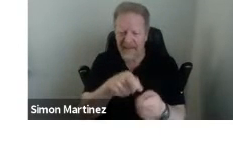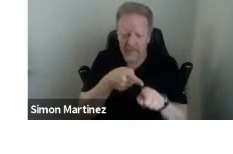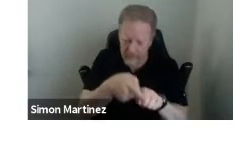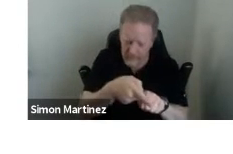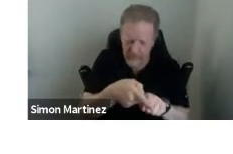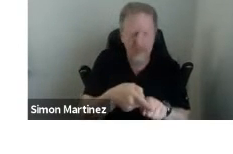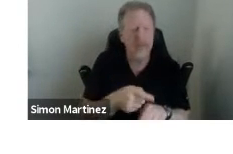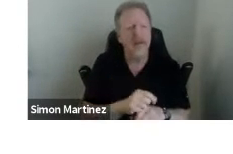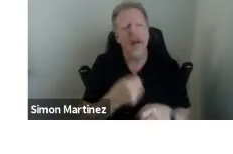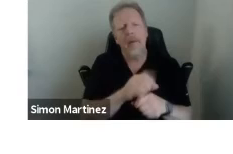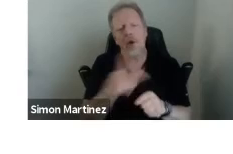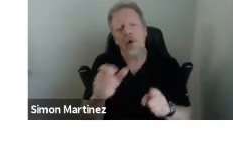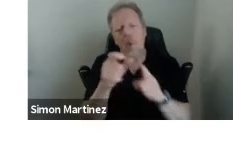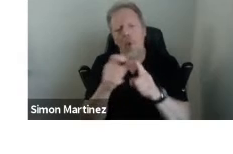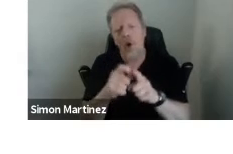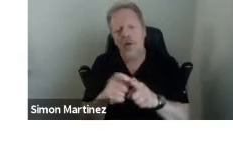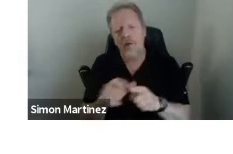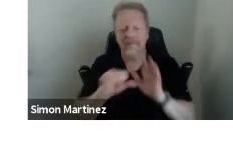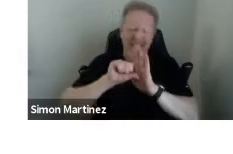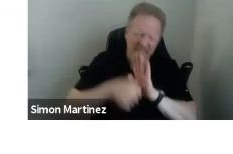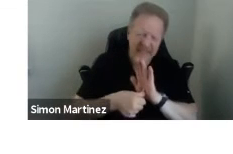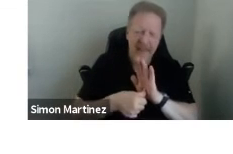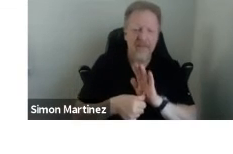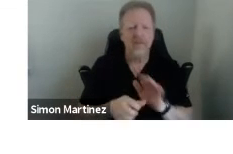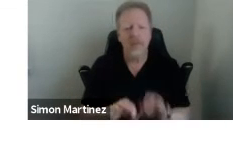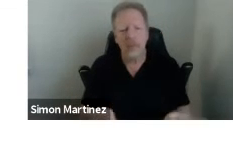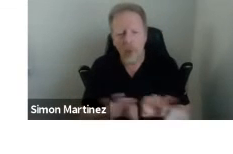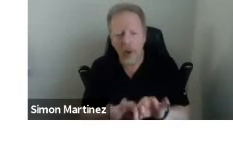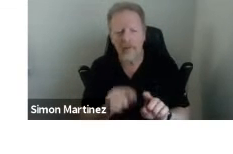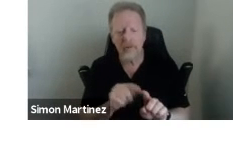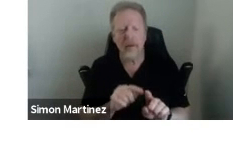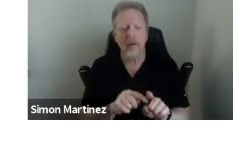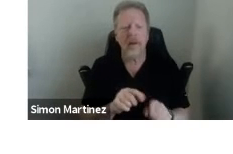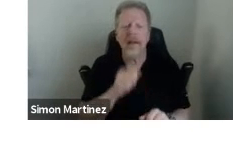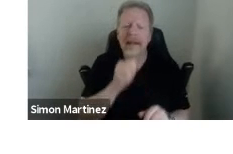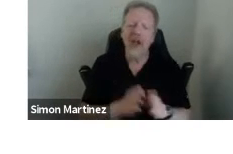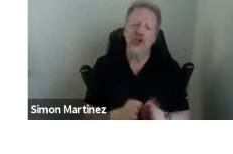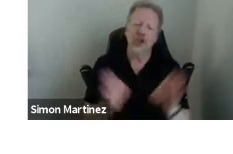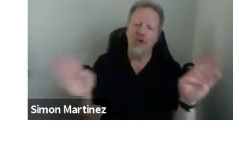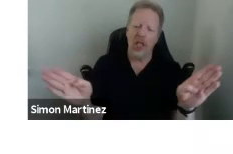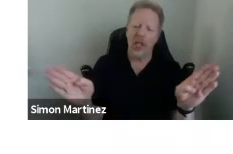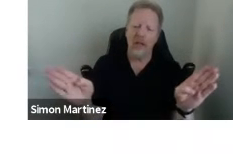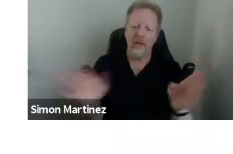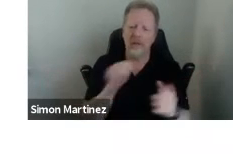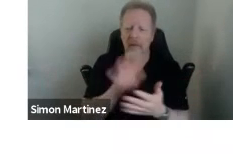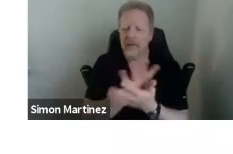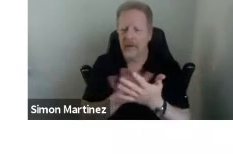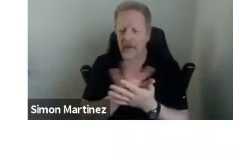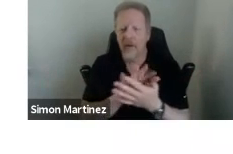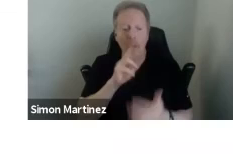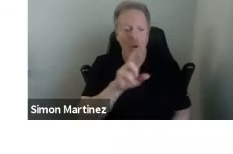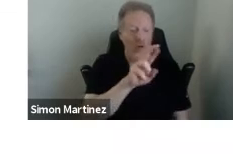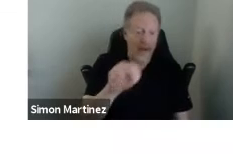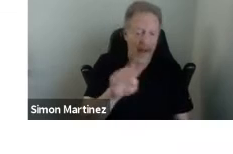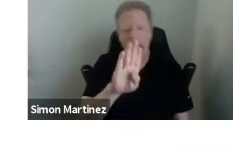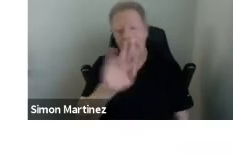your words count. And it's not generalizing. If you notice, the registered nurse,